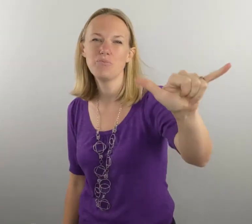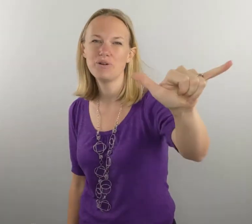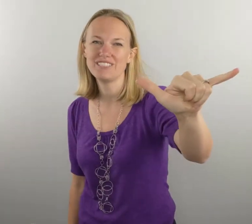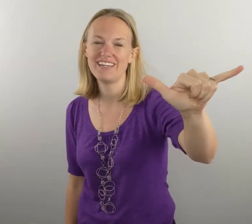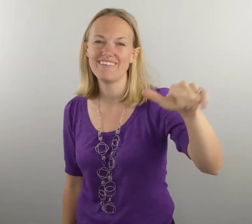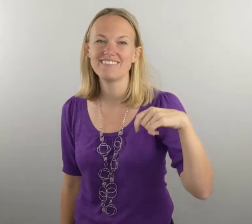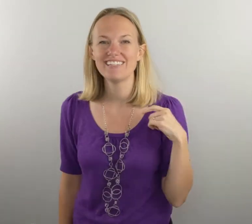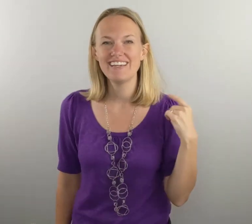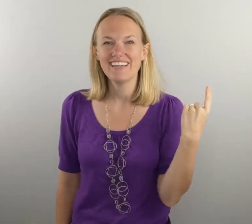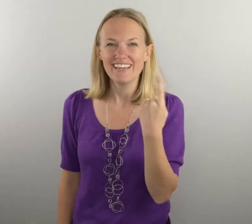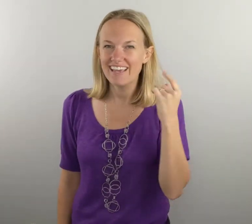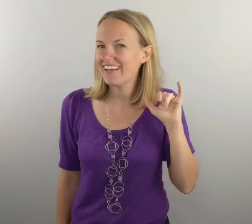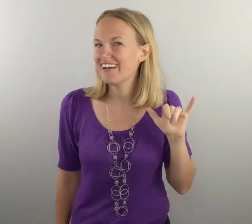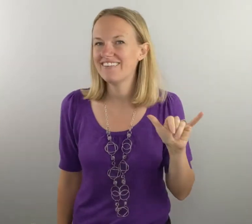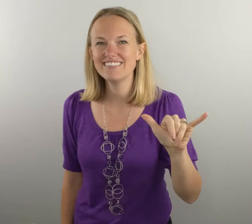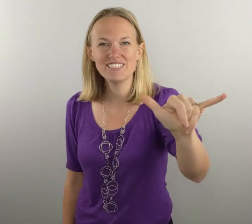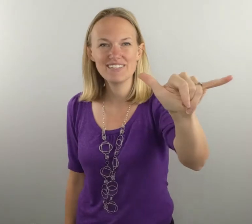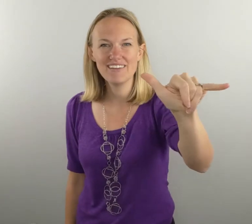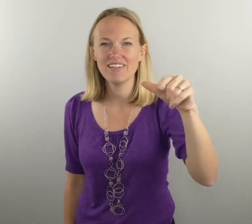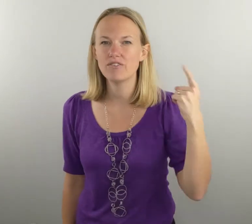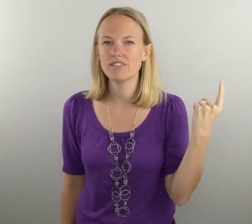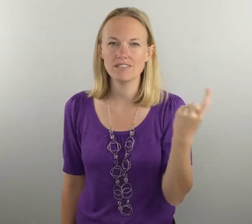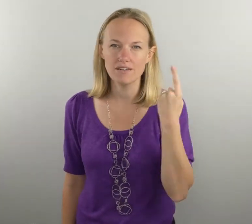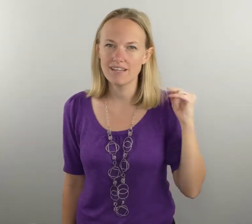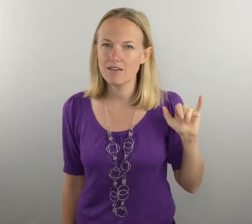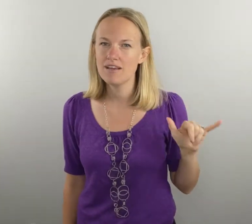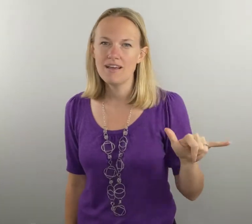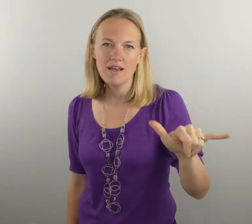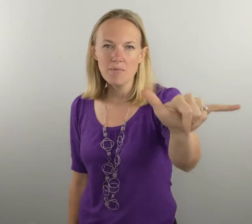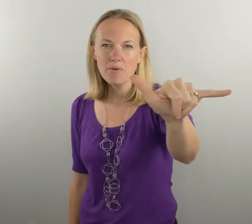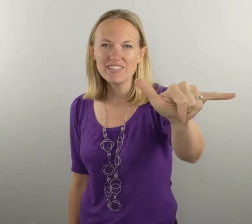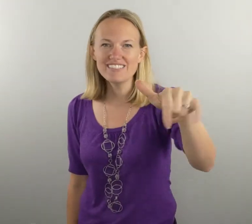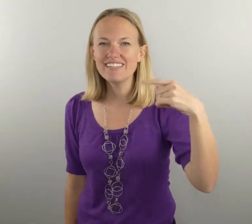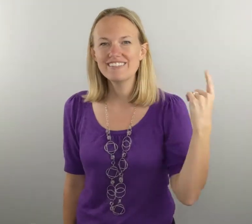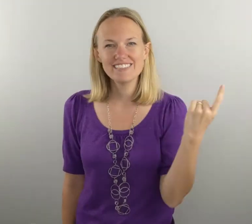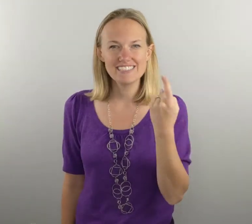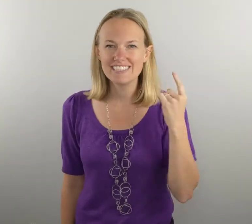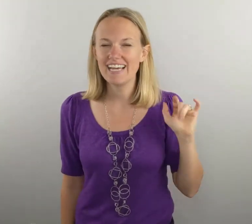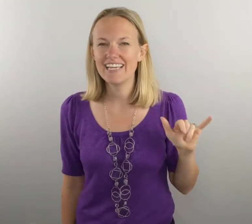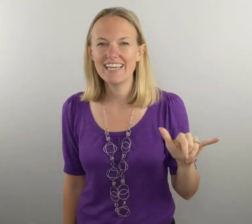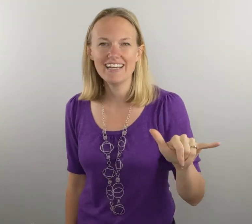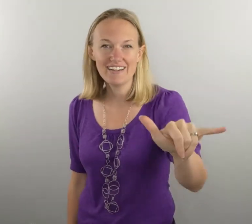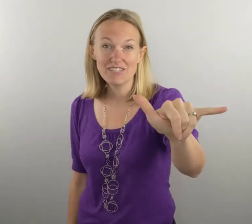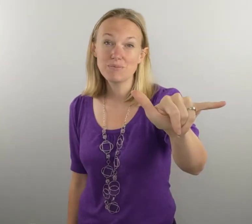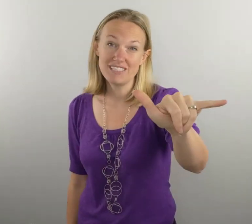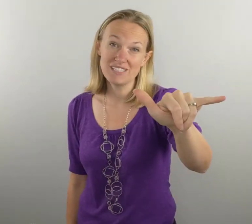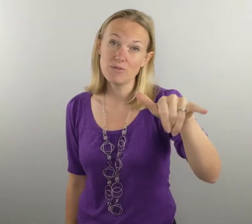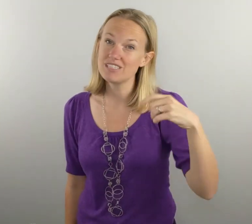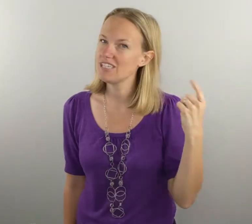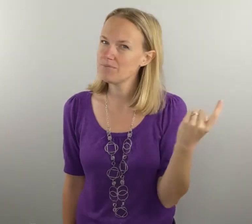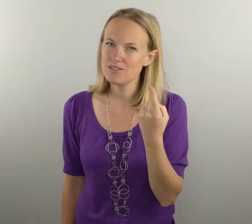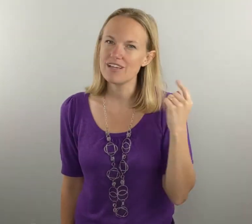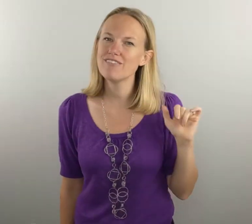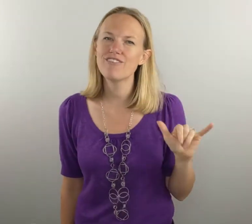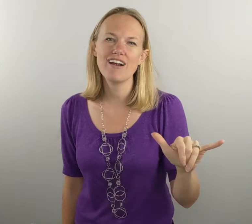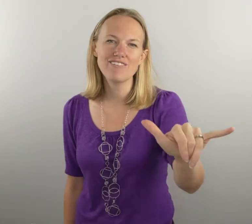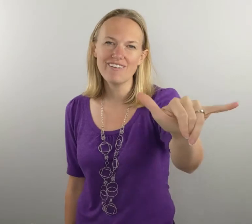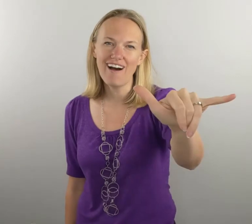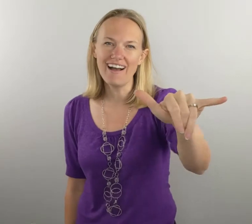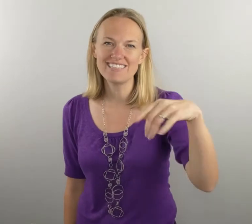push it out. Okay, I know it's tricky when you first learn it, but once you get used to signing, especially worship, you sign forever a lot,